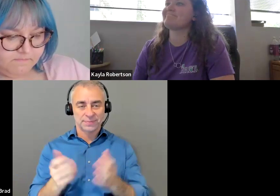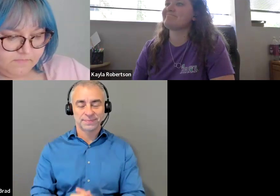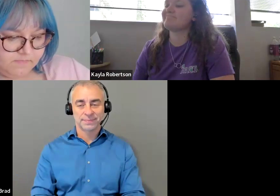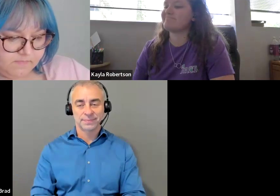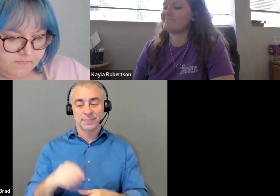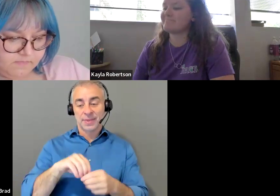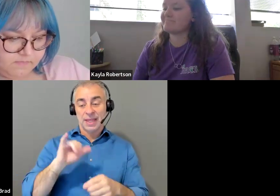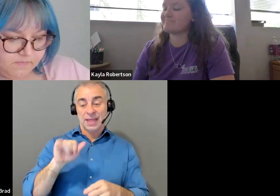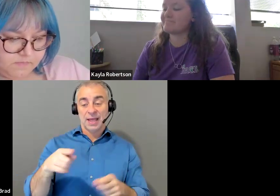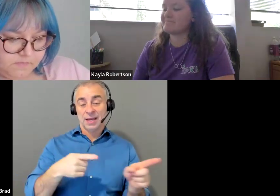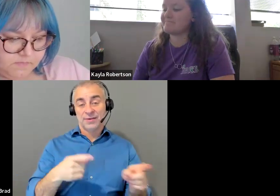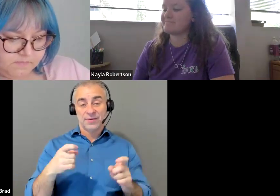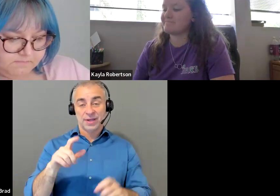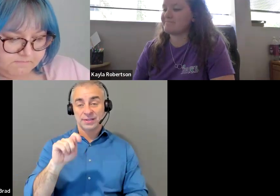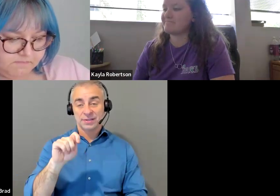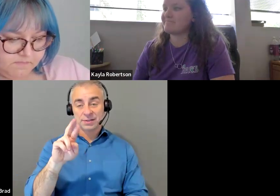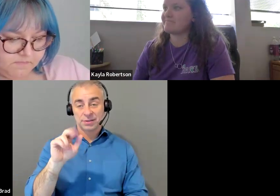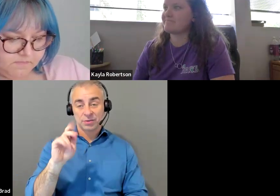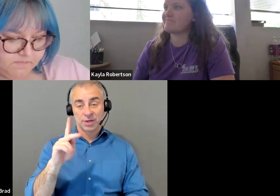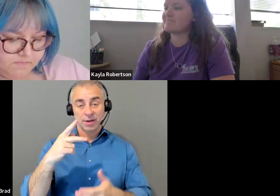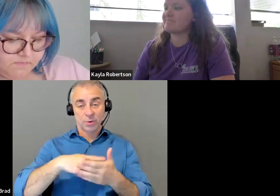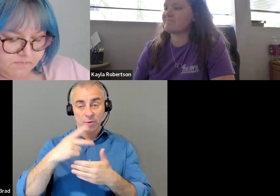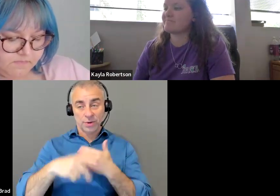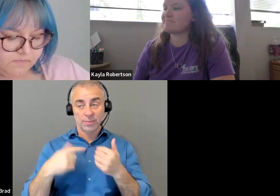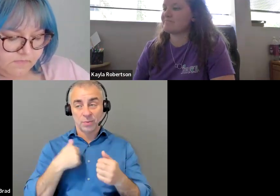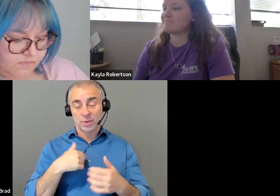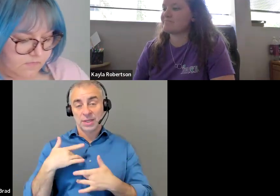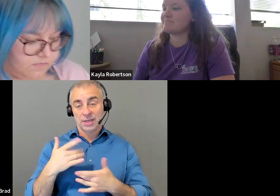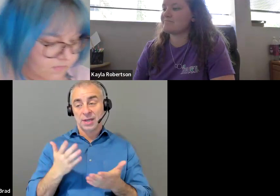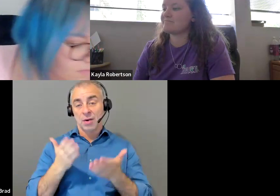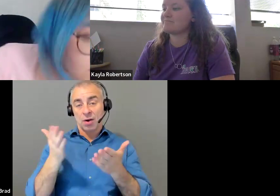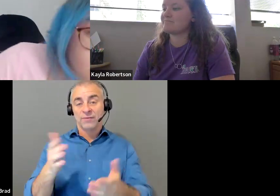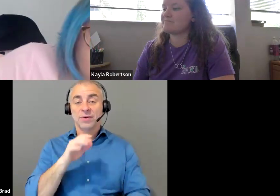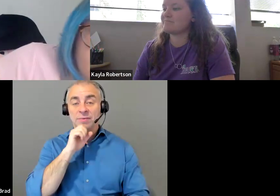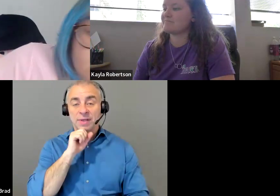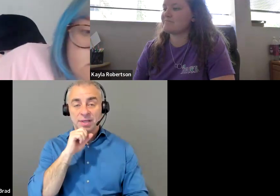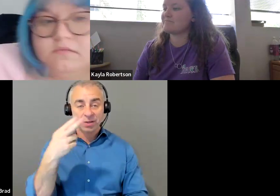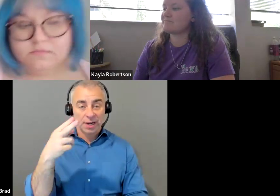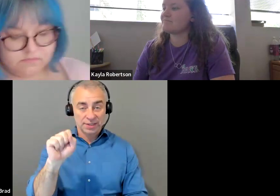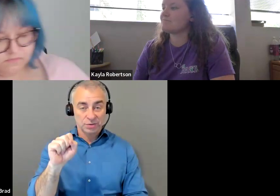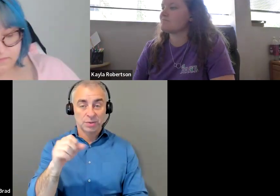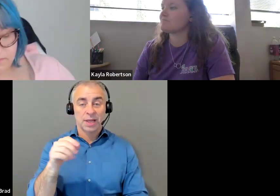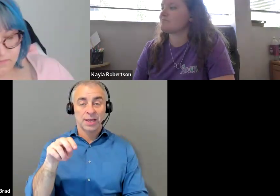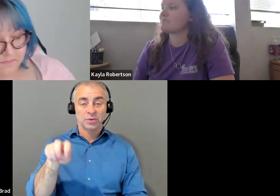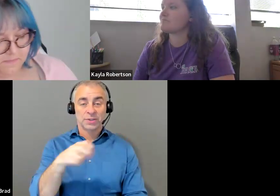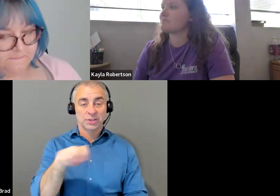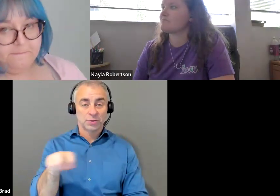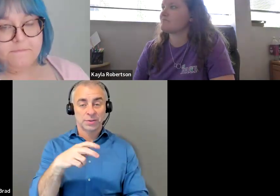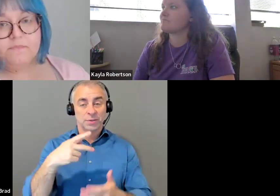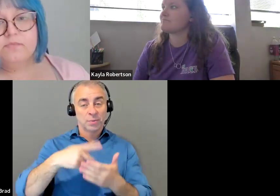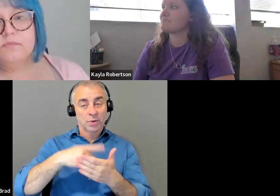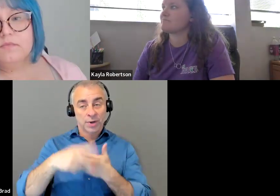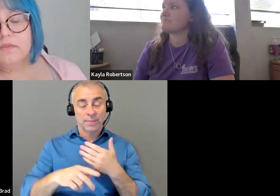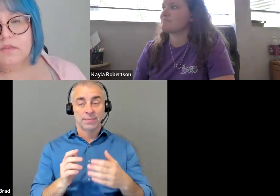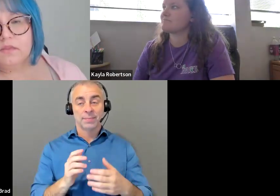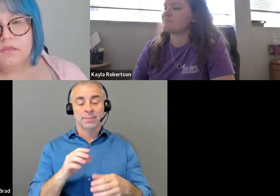fast track program that we primarily offer to high schools and transition programs between the